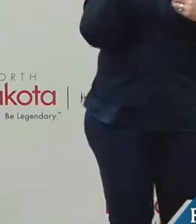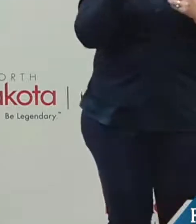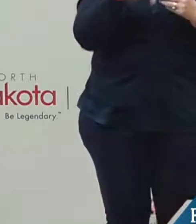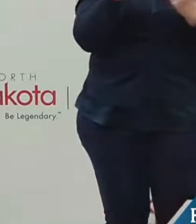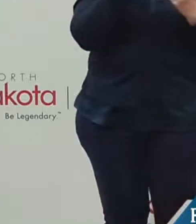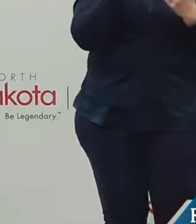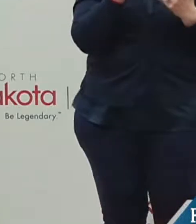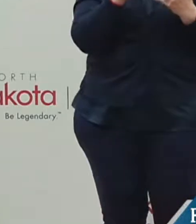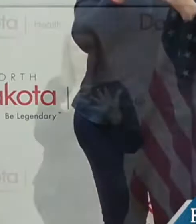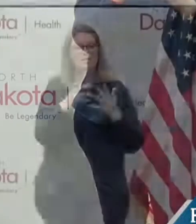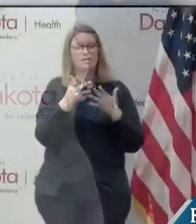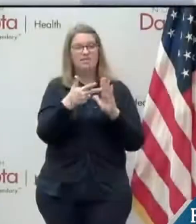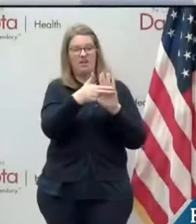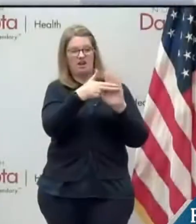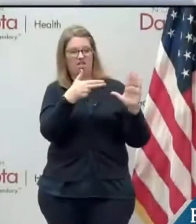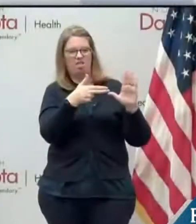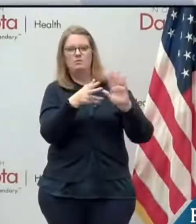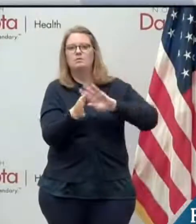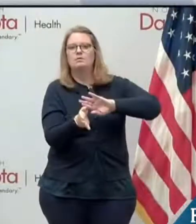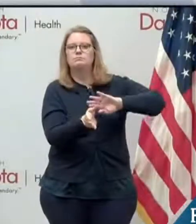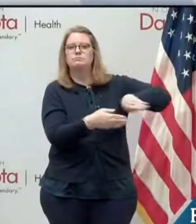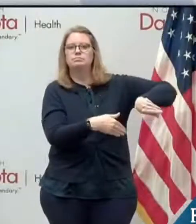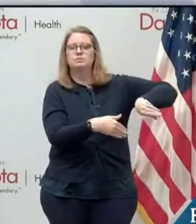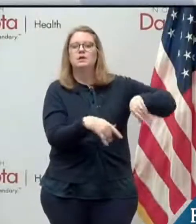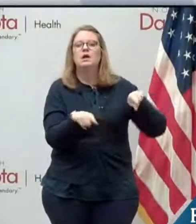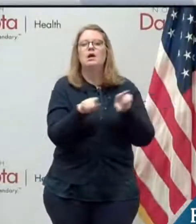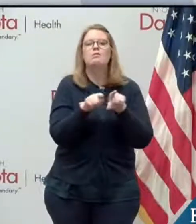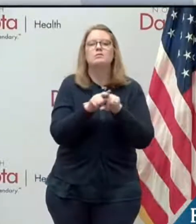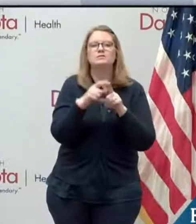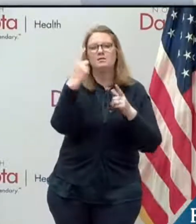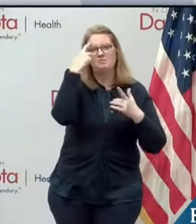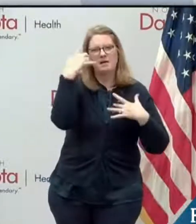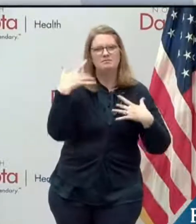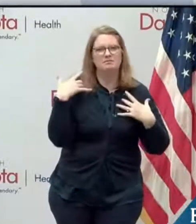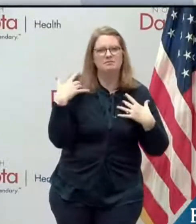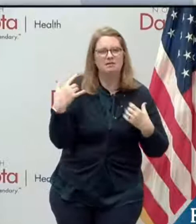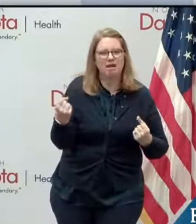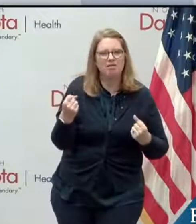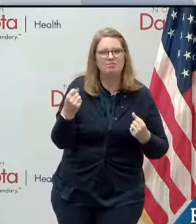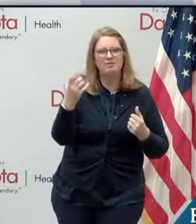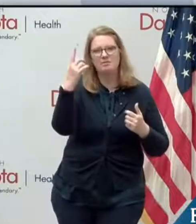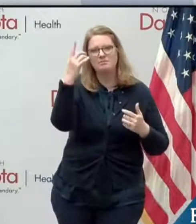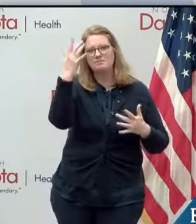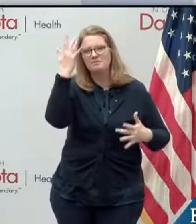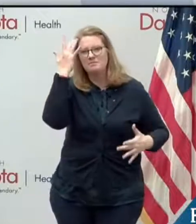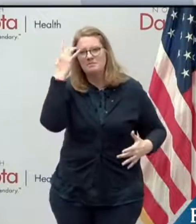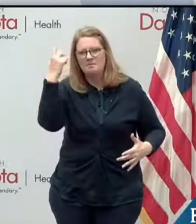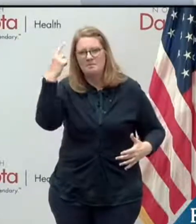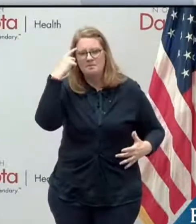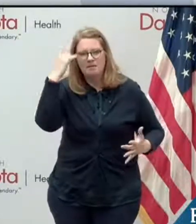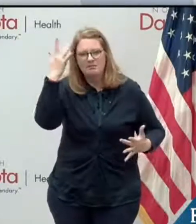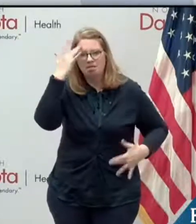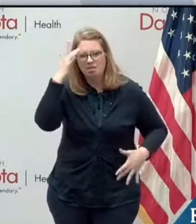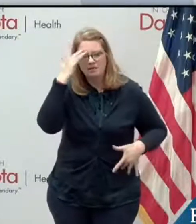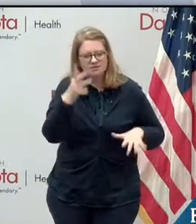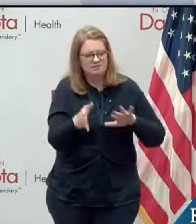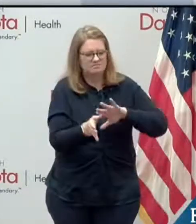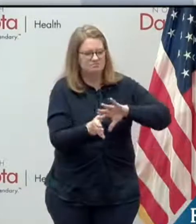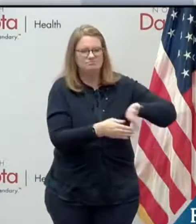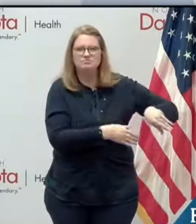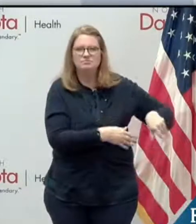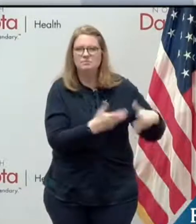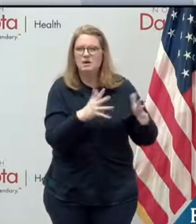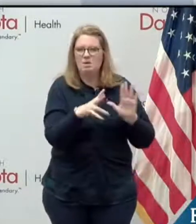disease of addiction and mental illness, and provides solutions and resources for people and families who are